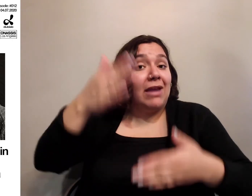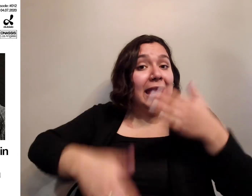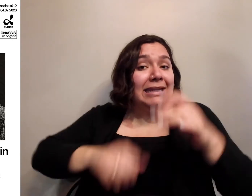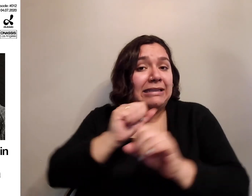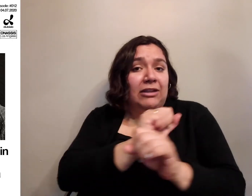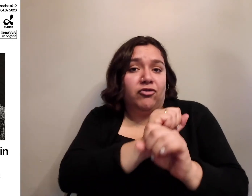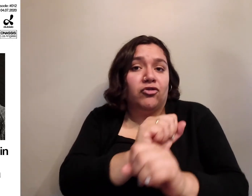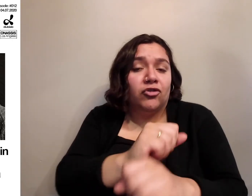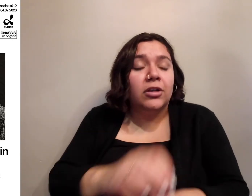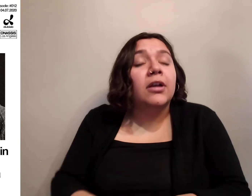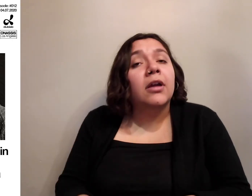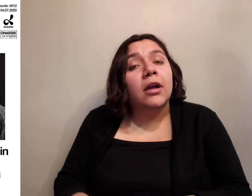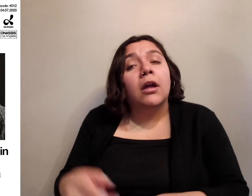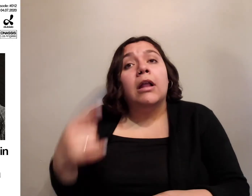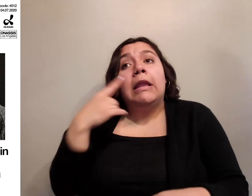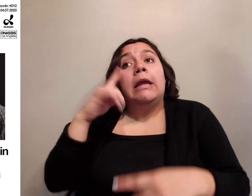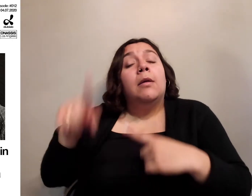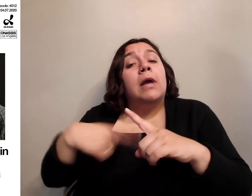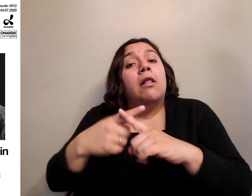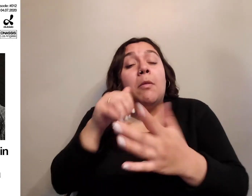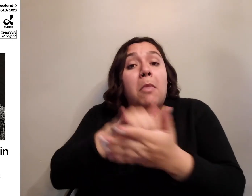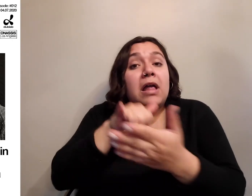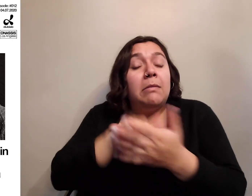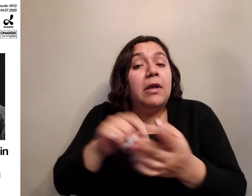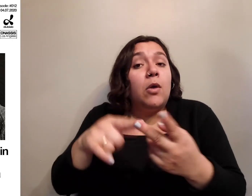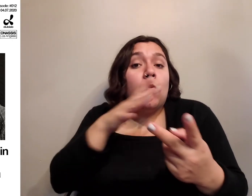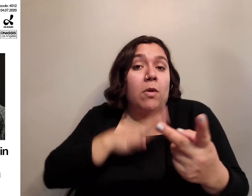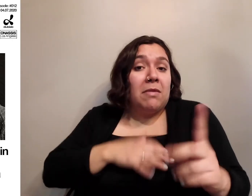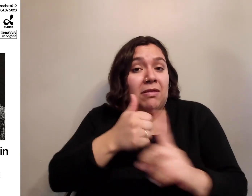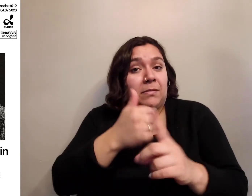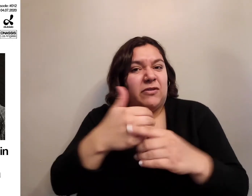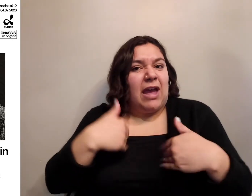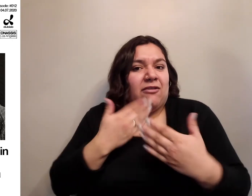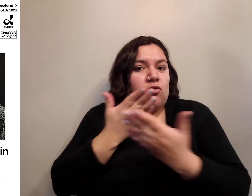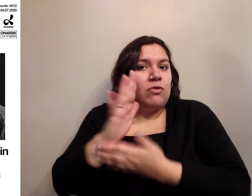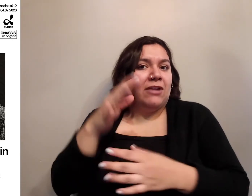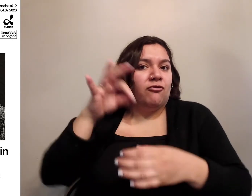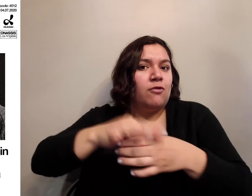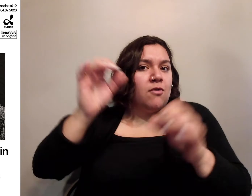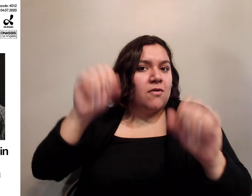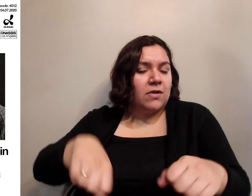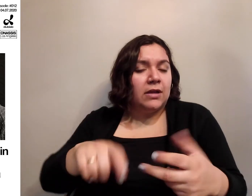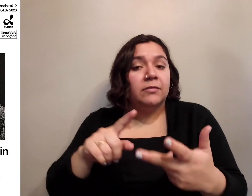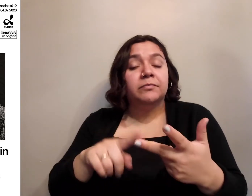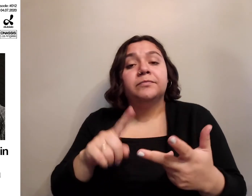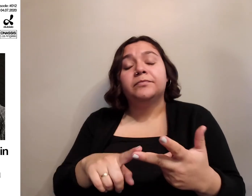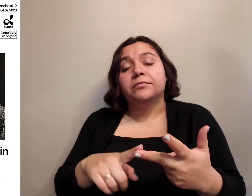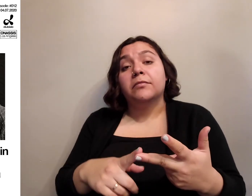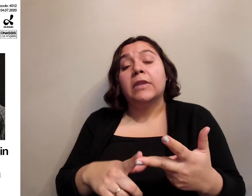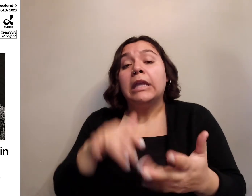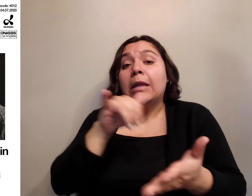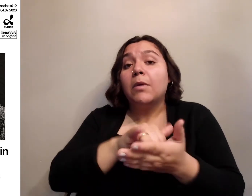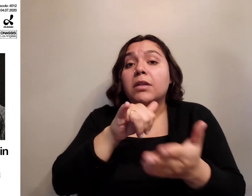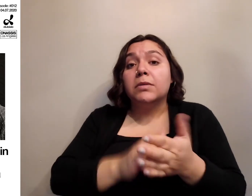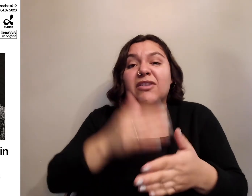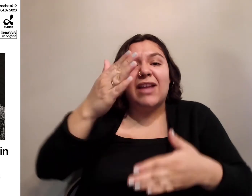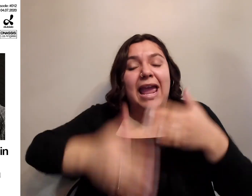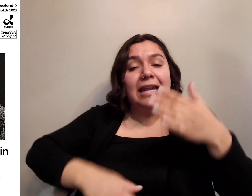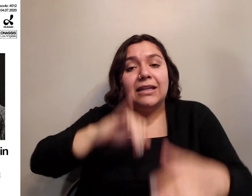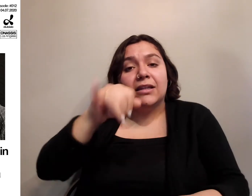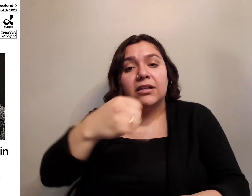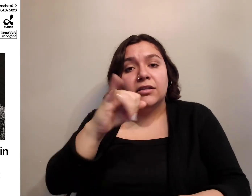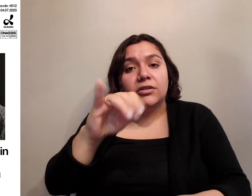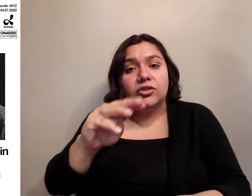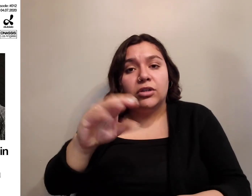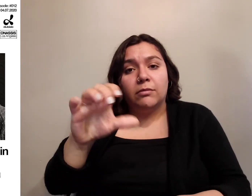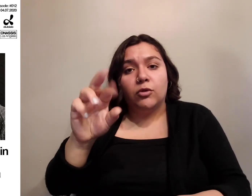about the impossibility of women getting the right to vote, the impossibility of ending Jim Crow